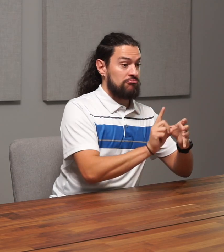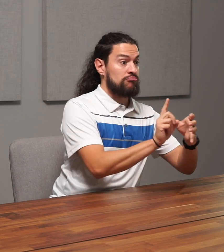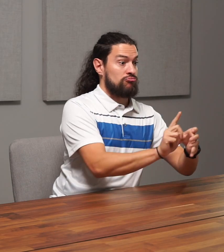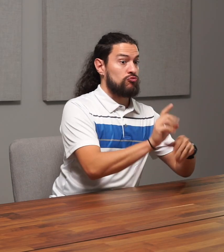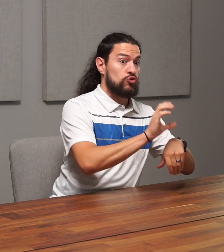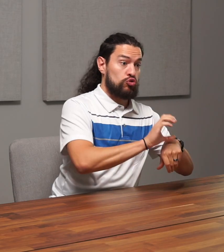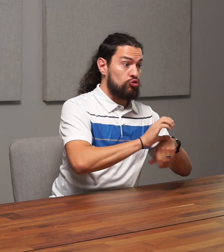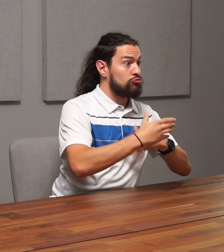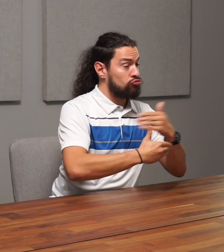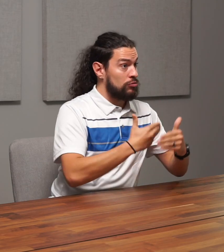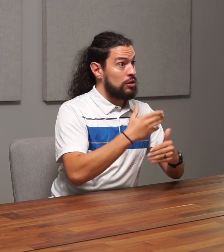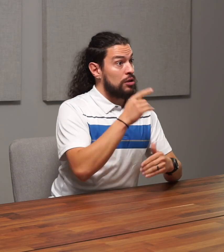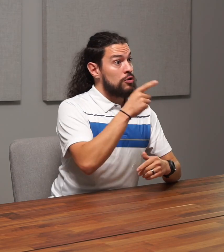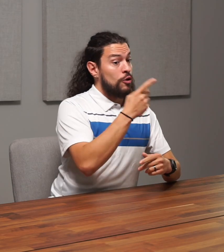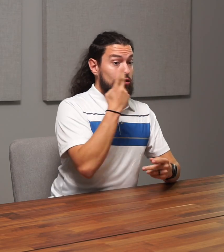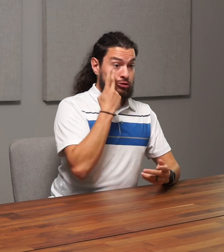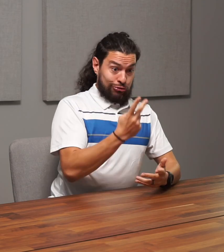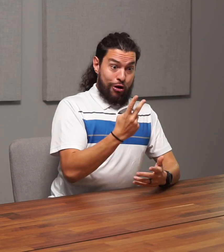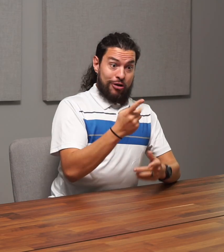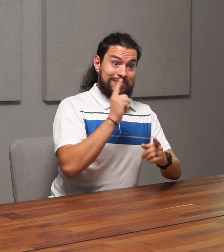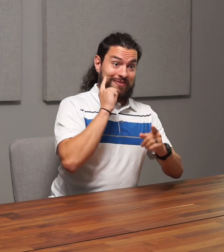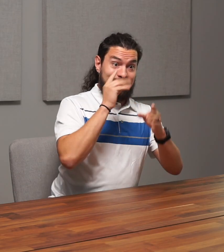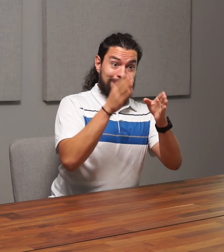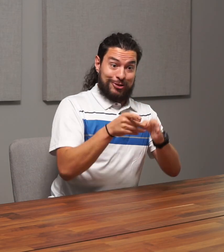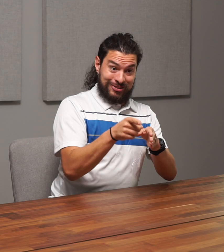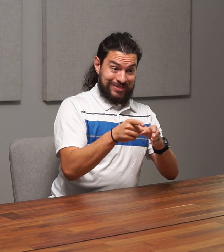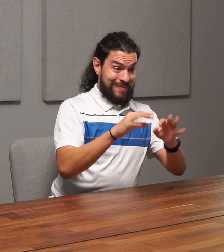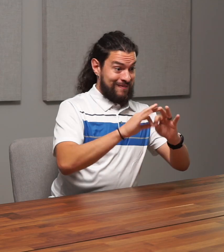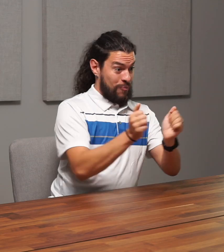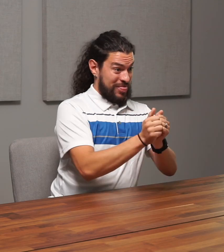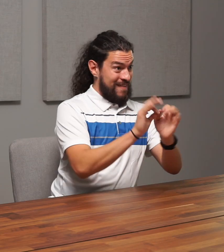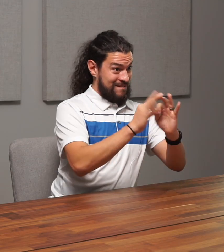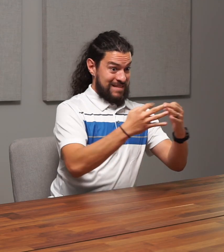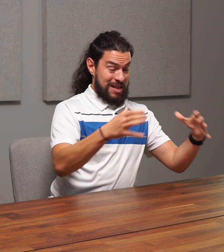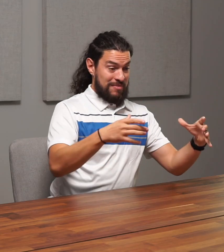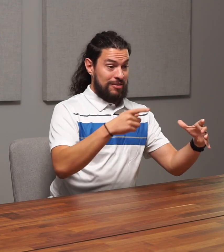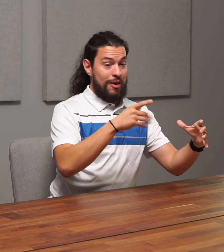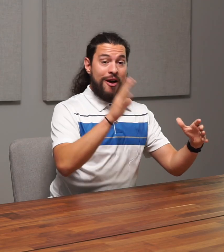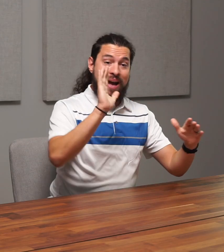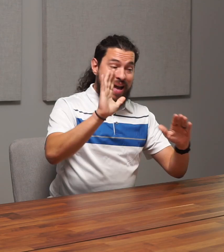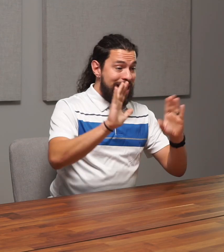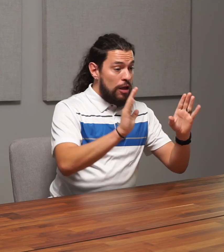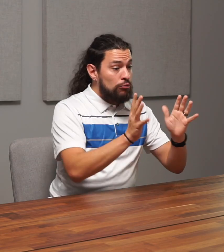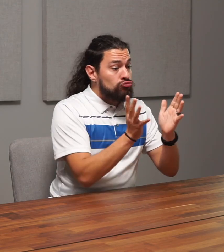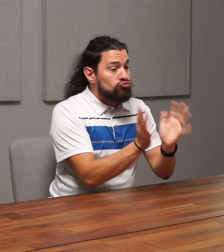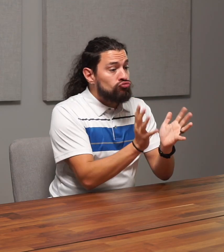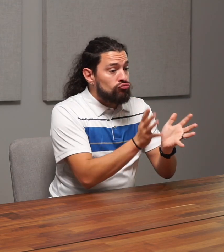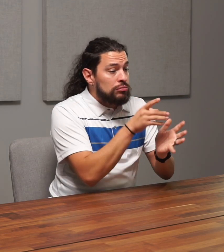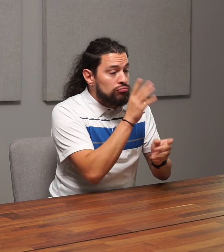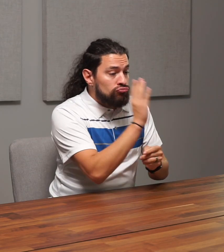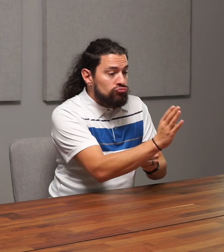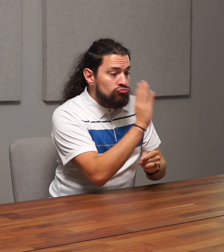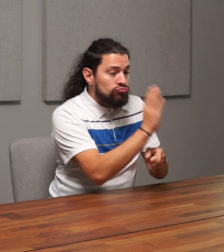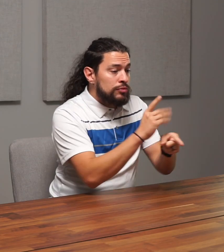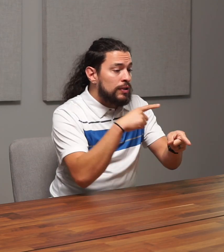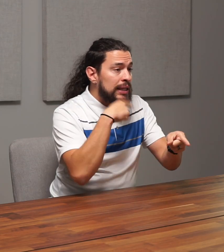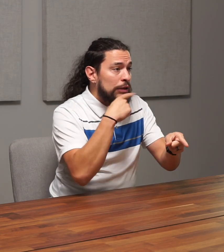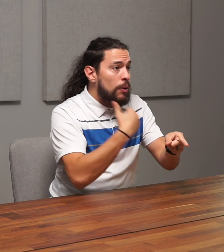but let's say there's one deaf member and the rest of the family members can hear so if you're coming up to them and you're saying